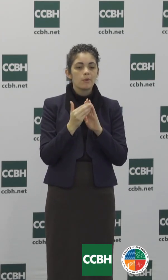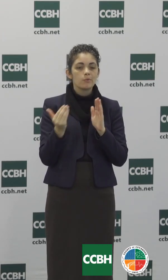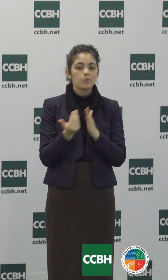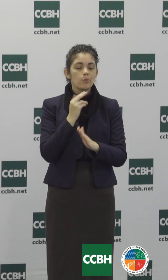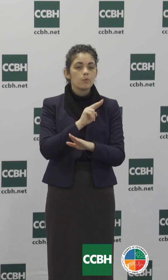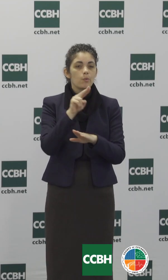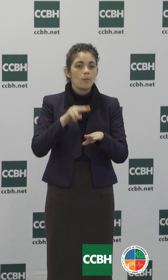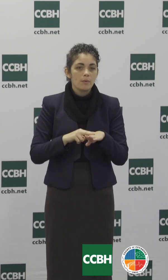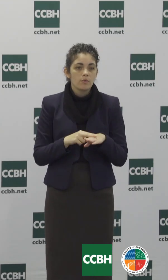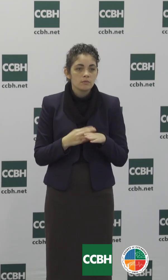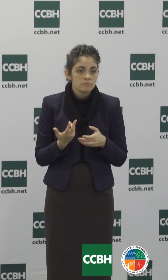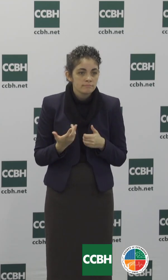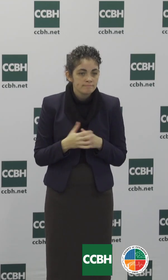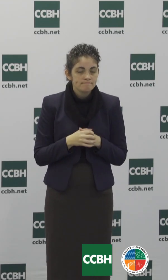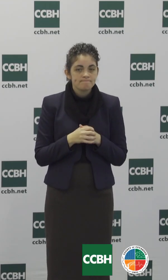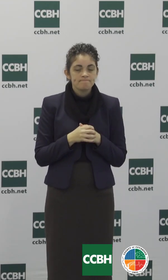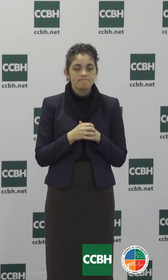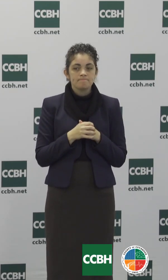and begin to